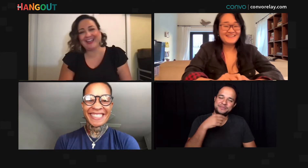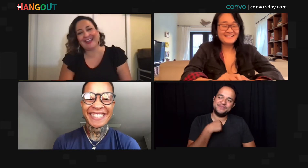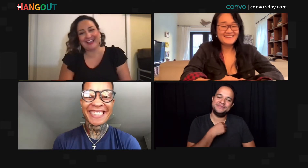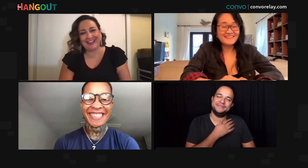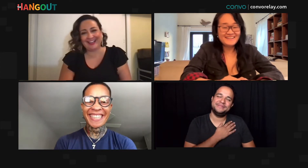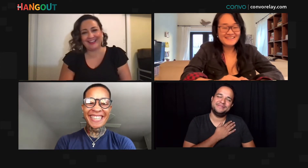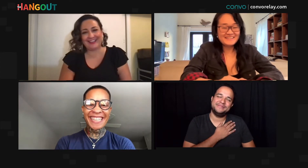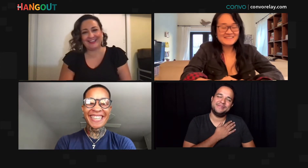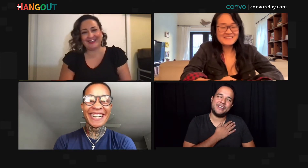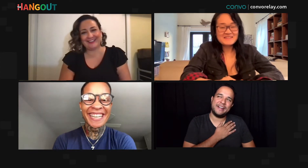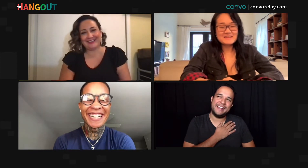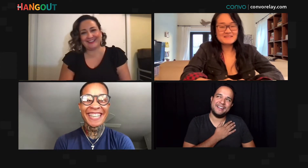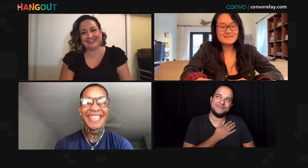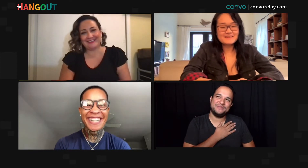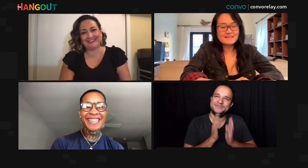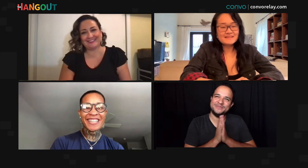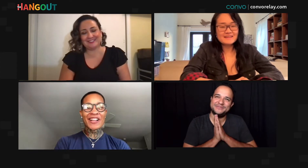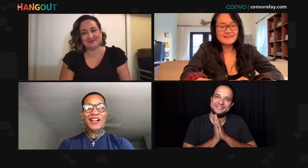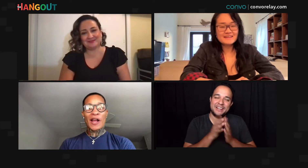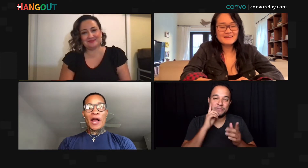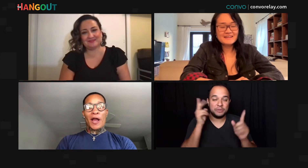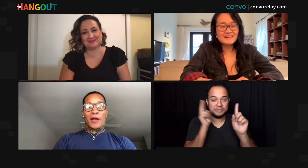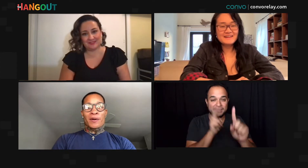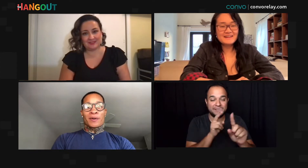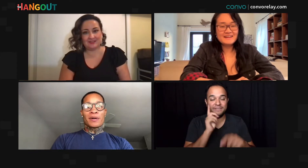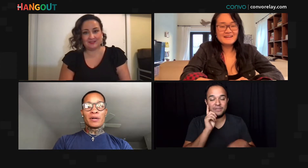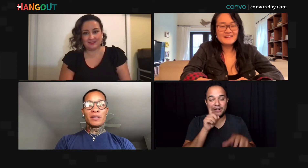You know you. Jojo here.